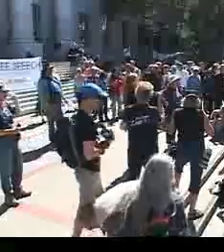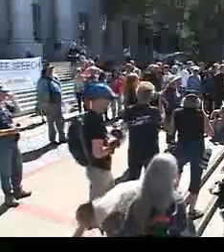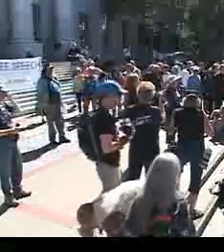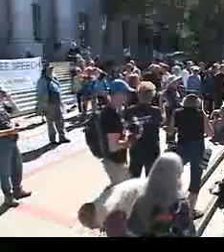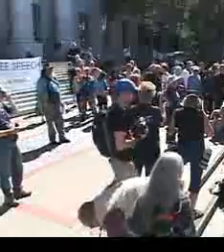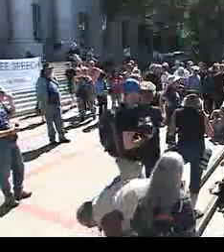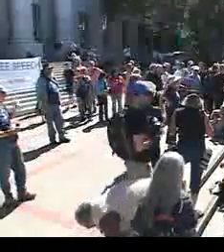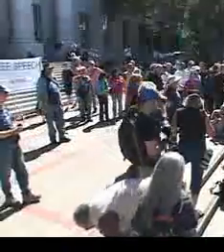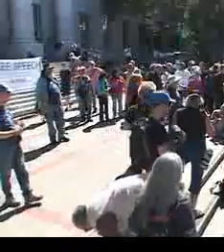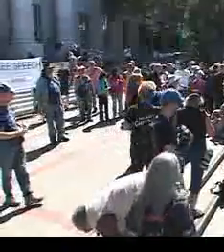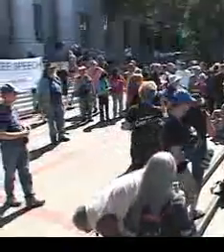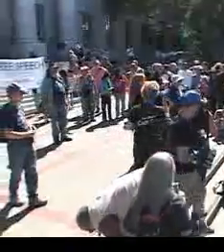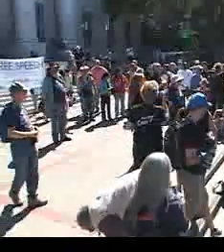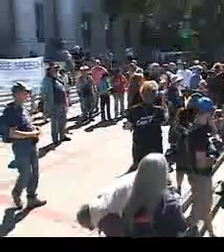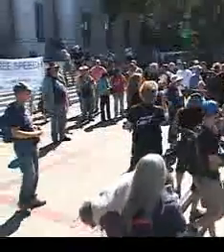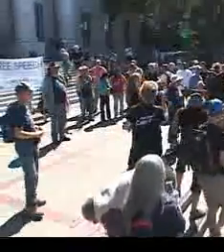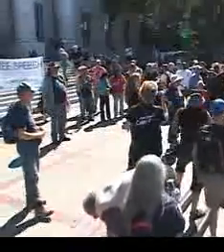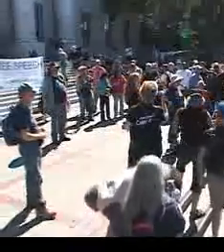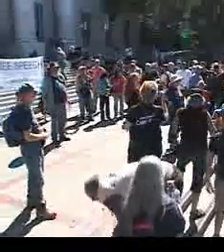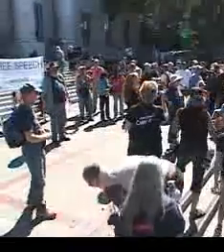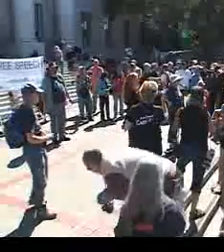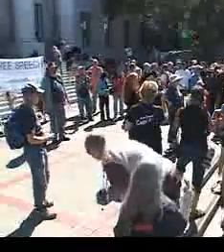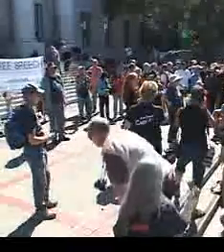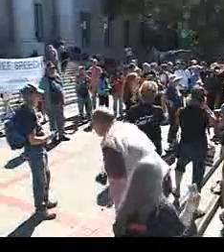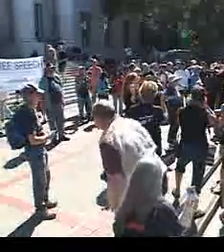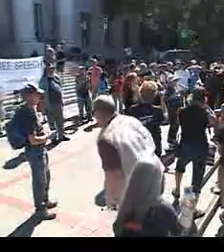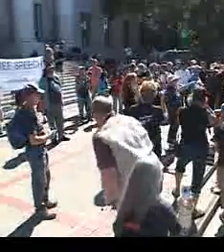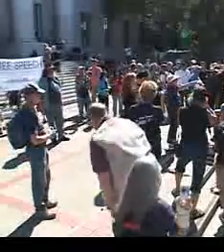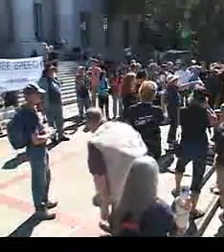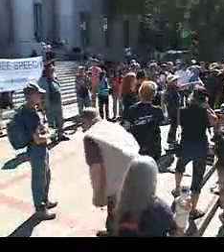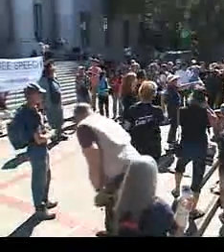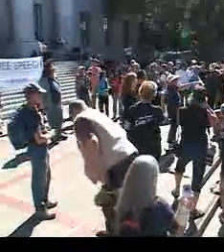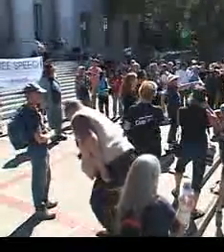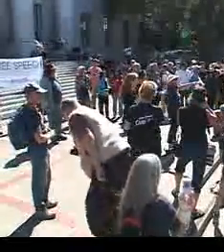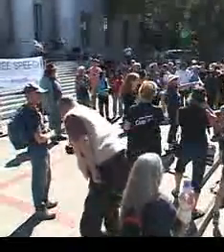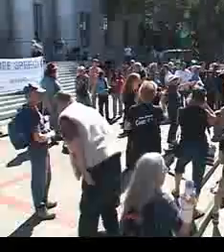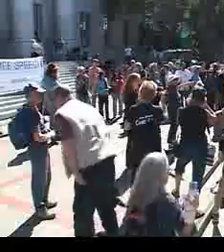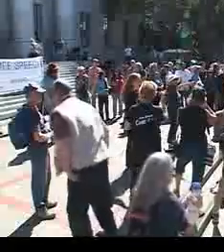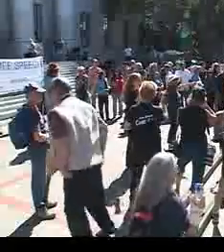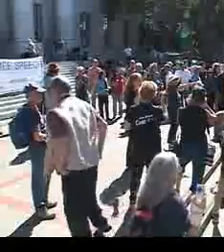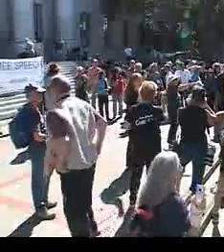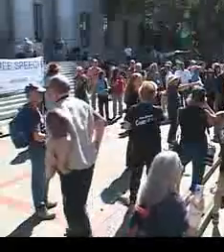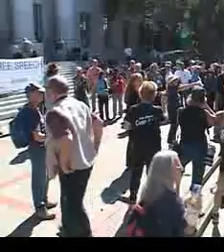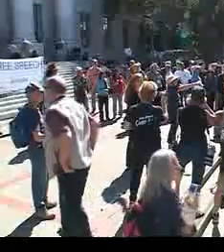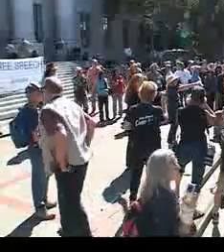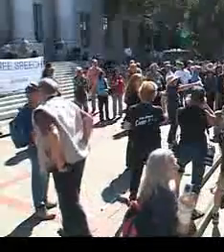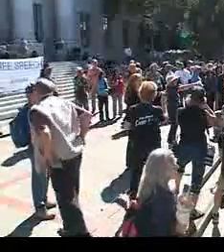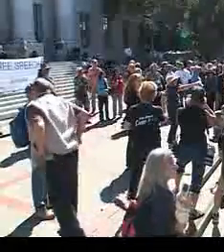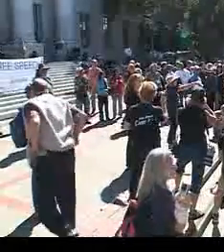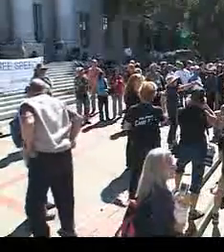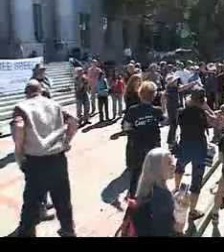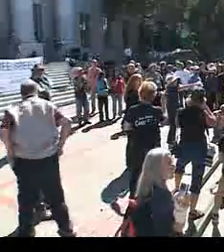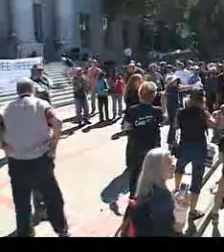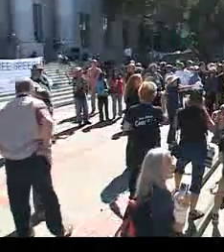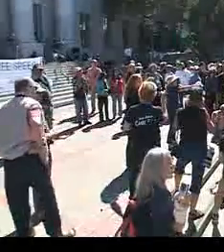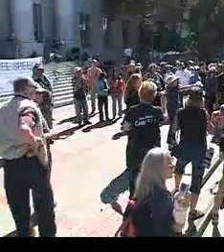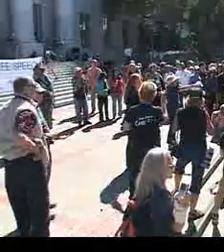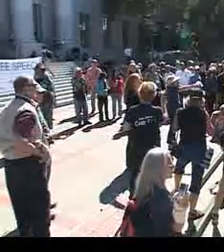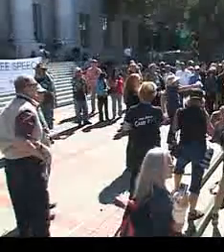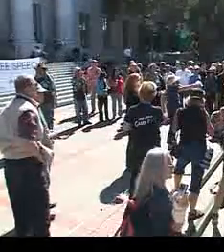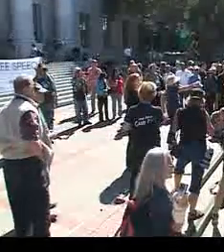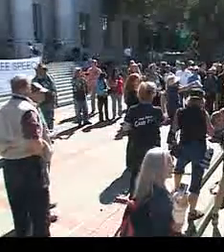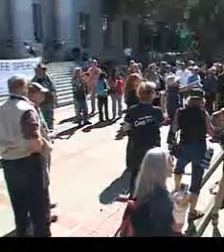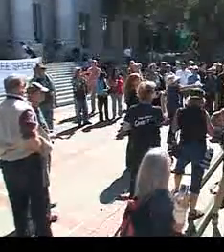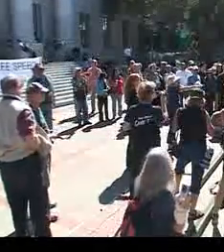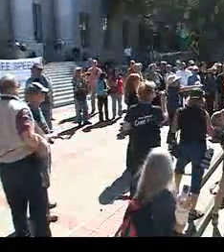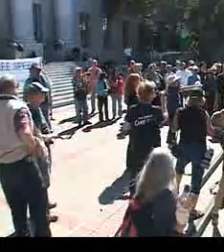Yeah. Okay, 50 years ago today, if you were coming out of that class there, you would have seen